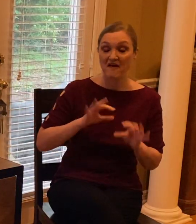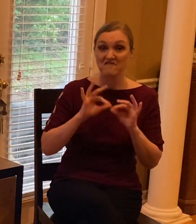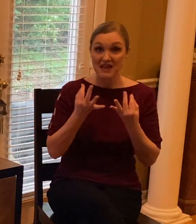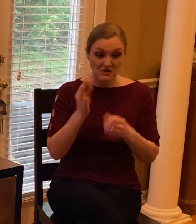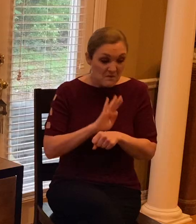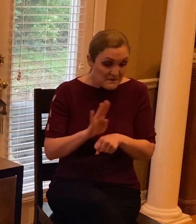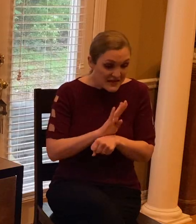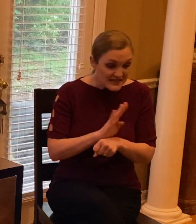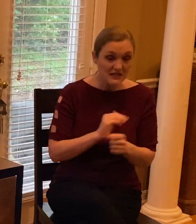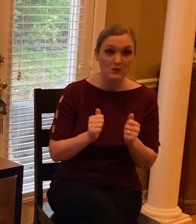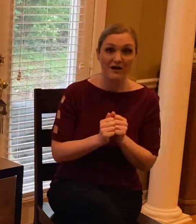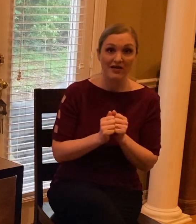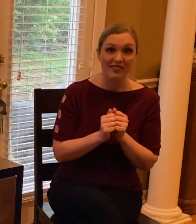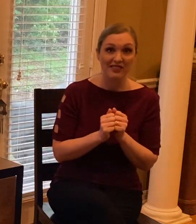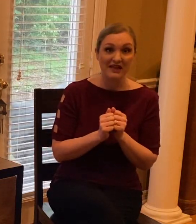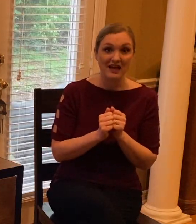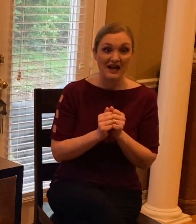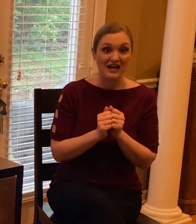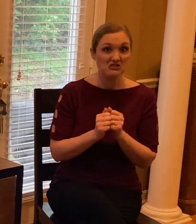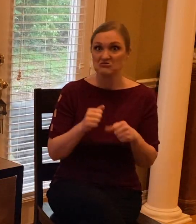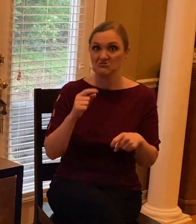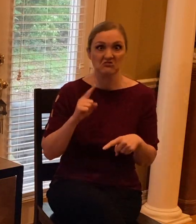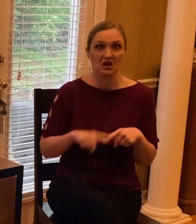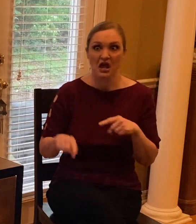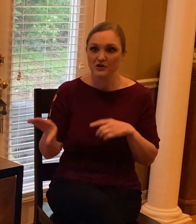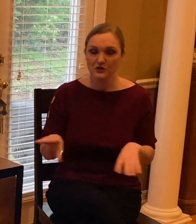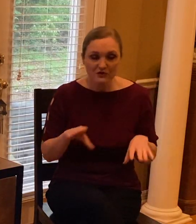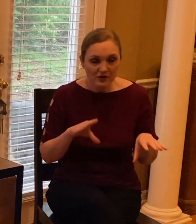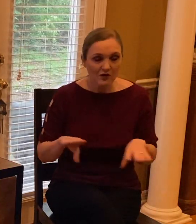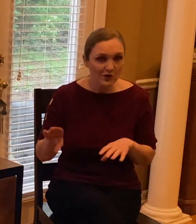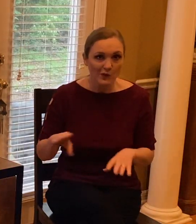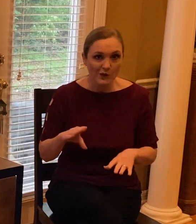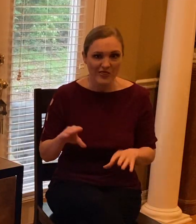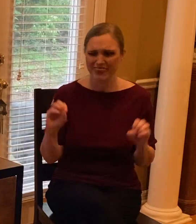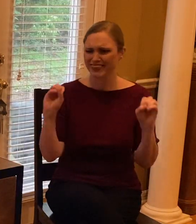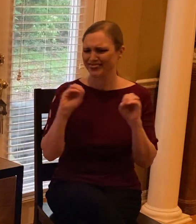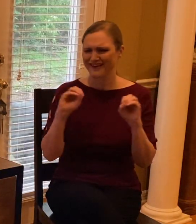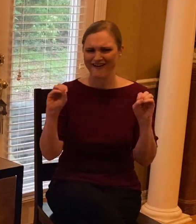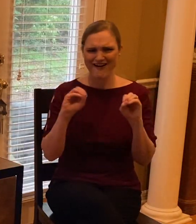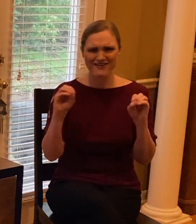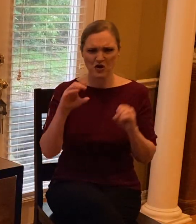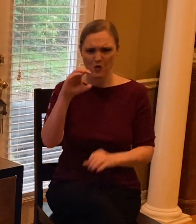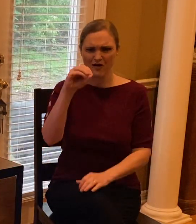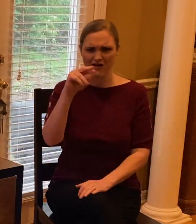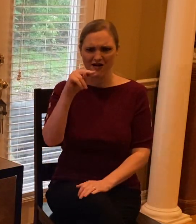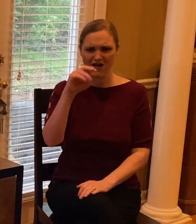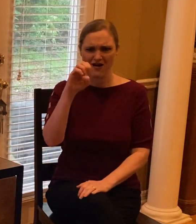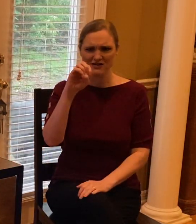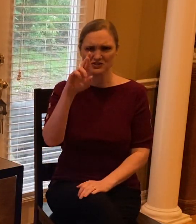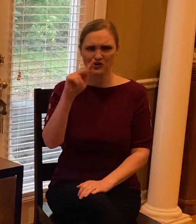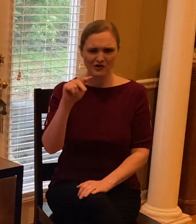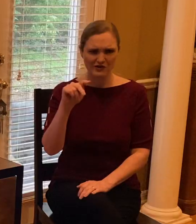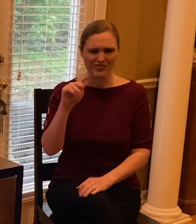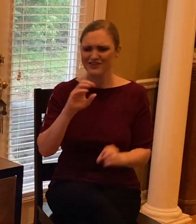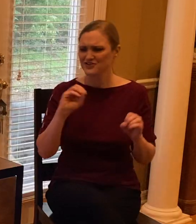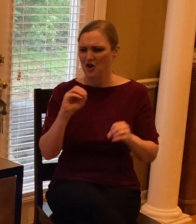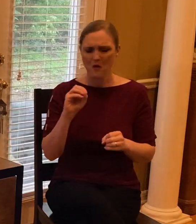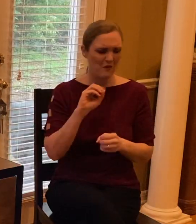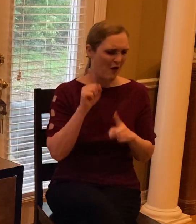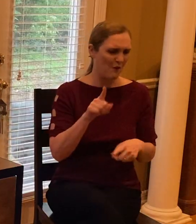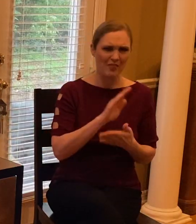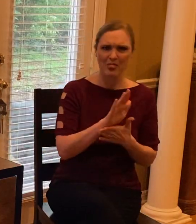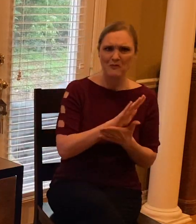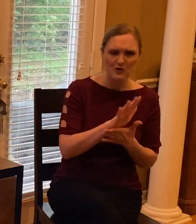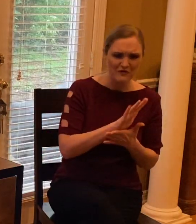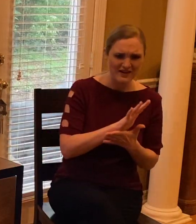busy with, they're no longer options. There are no concerts. There's no going to the movie theater. There's no